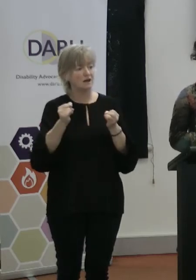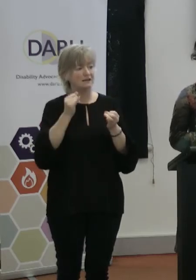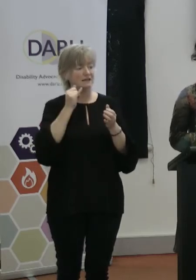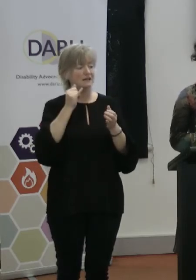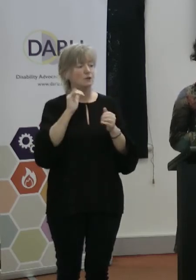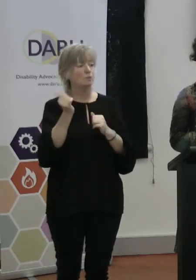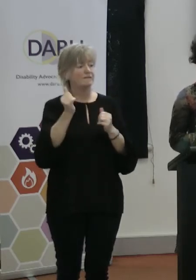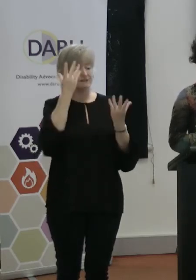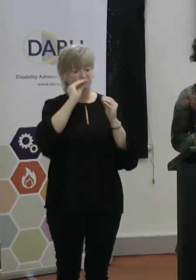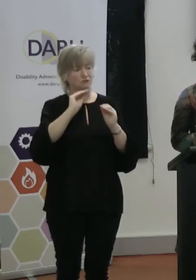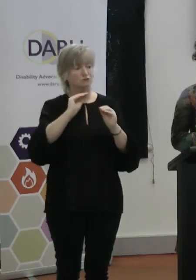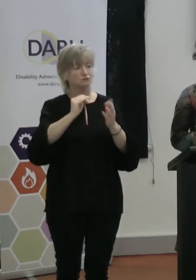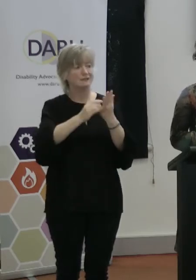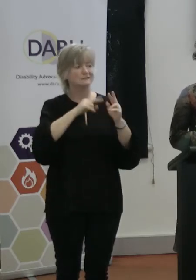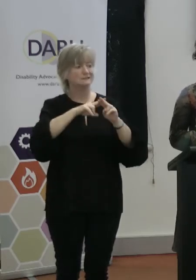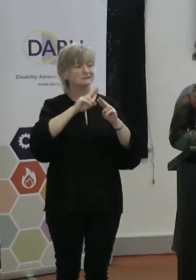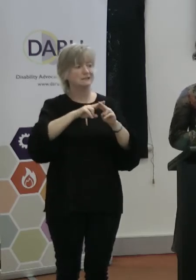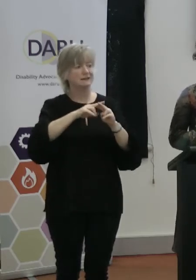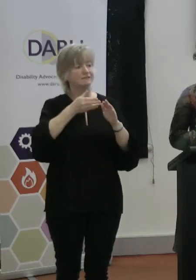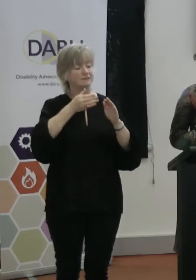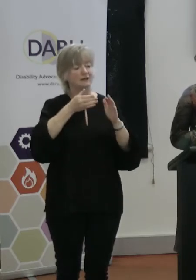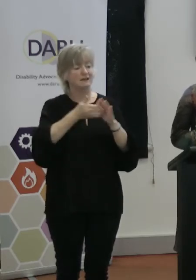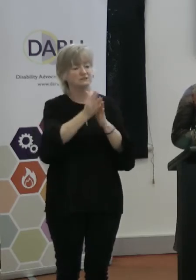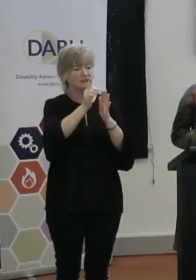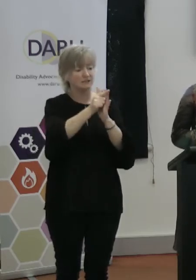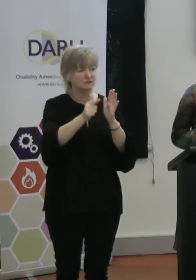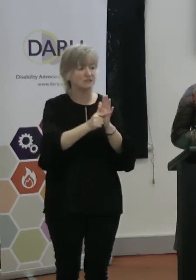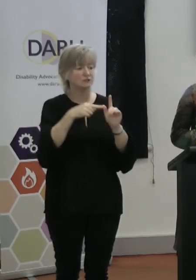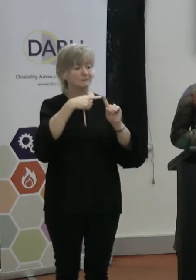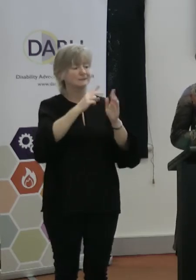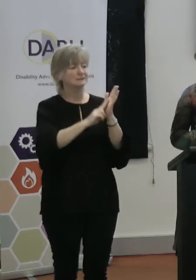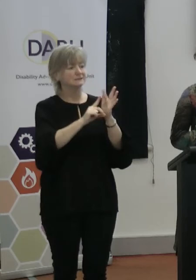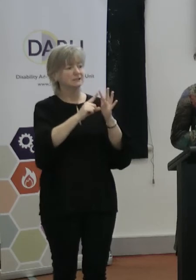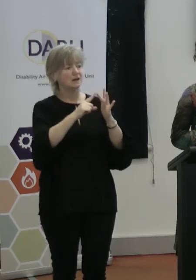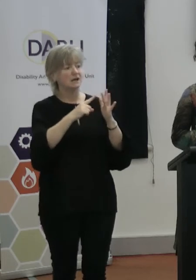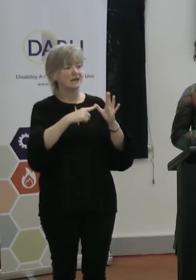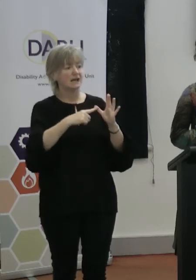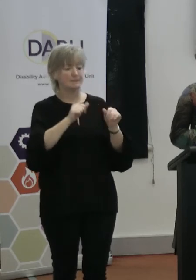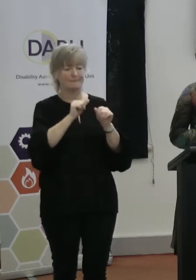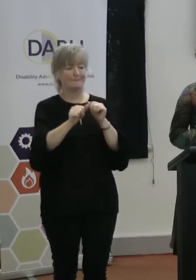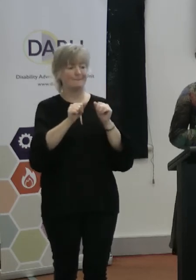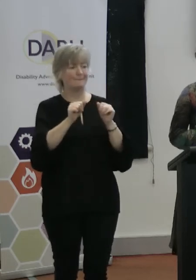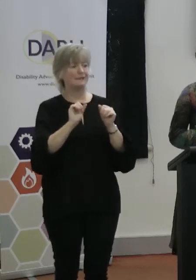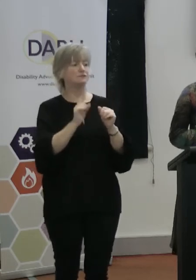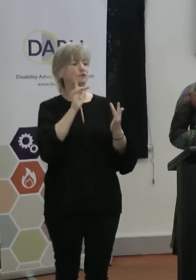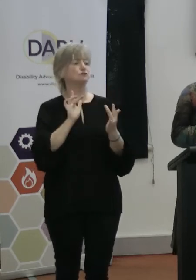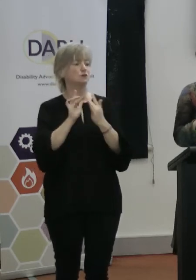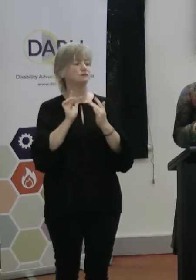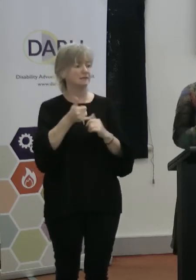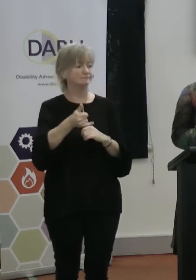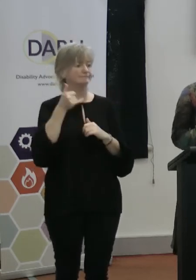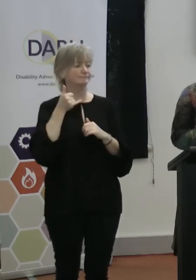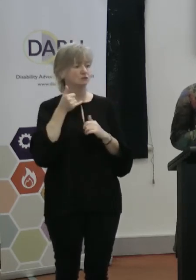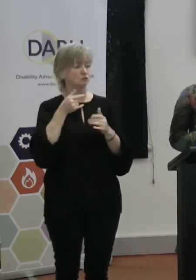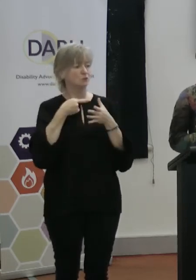this legislation and on the NDIA too, and they will be your best first point of call for answering